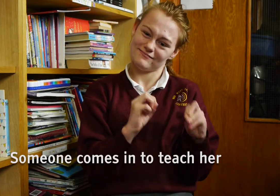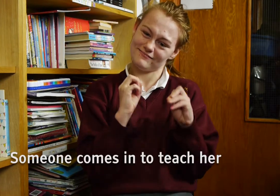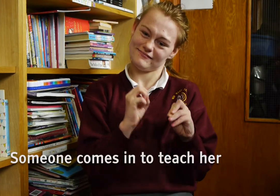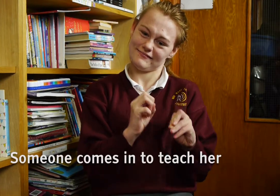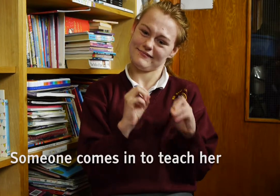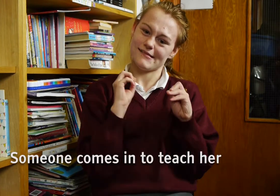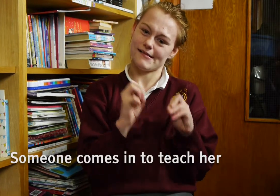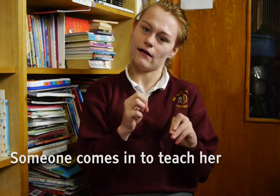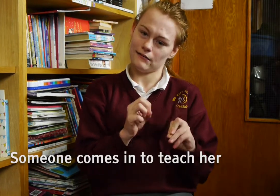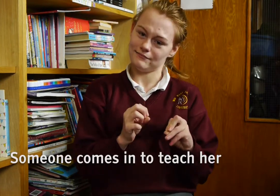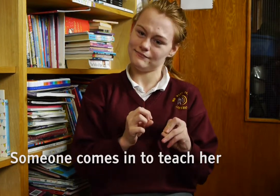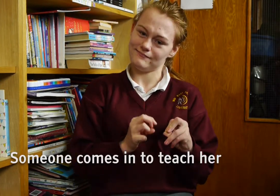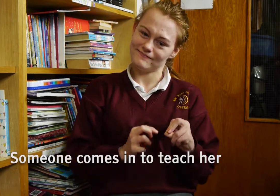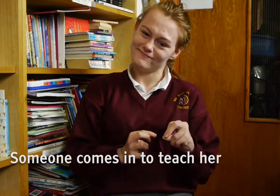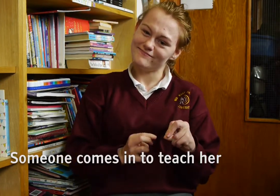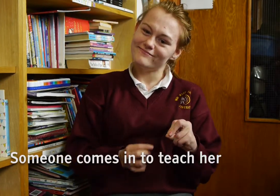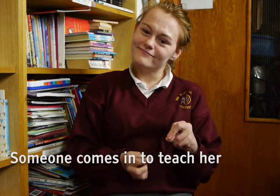Someone has come in to teach her.